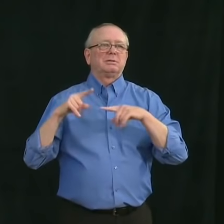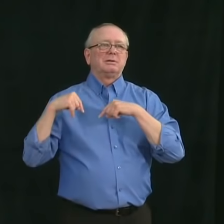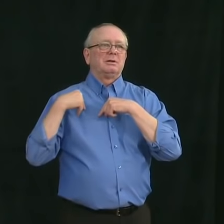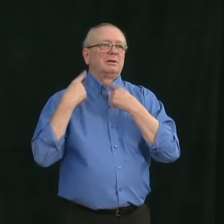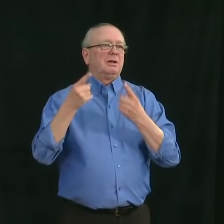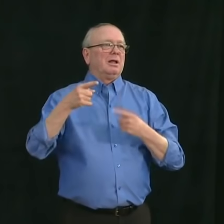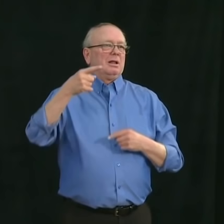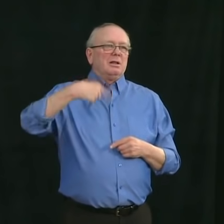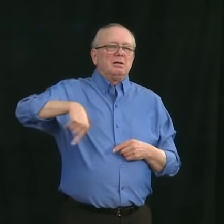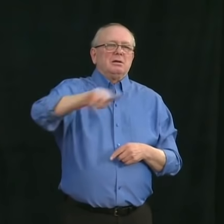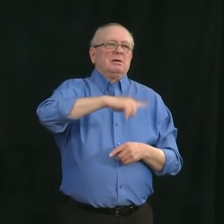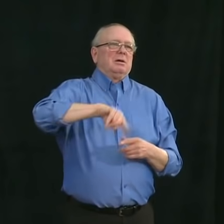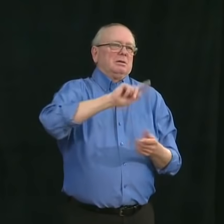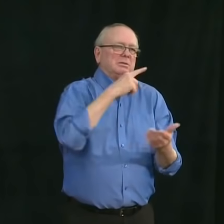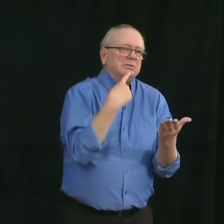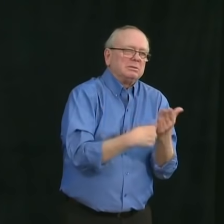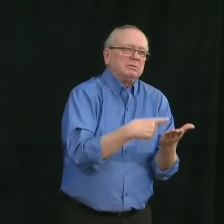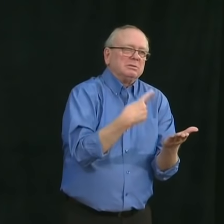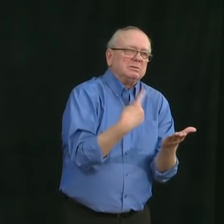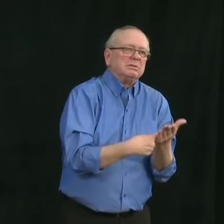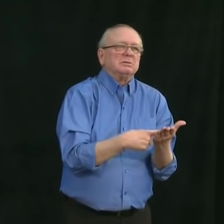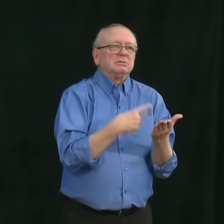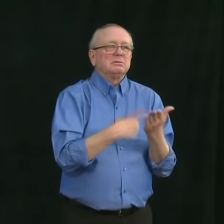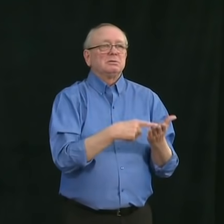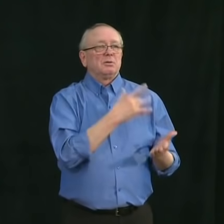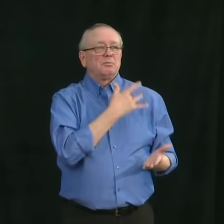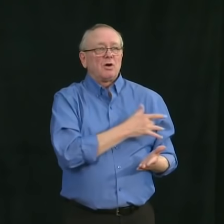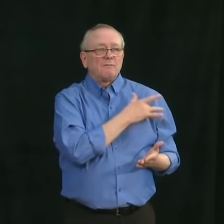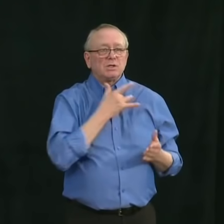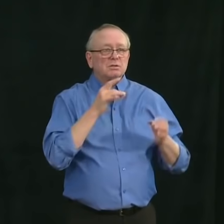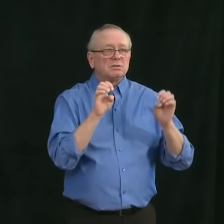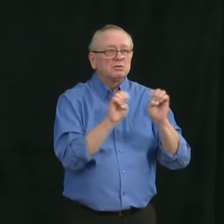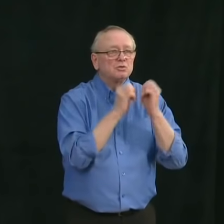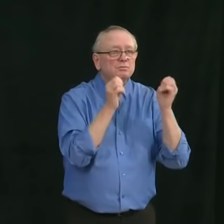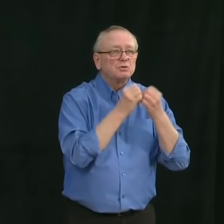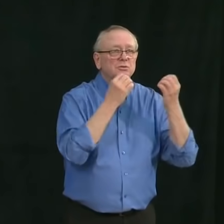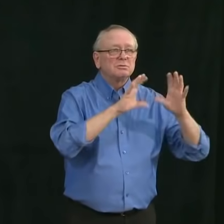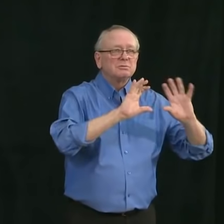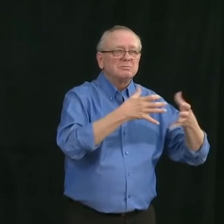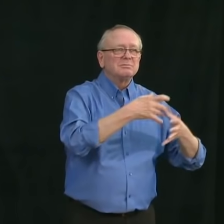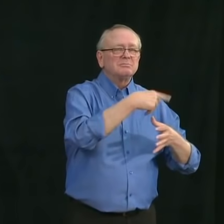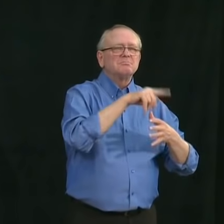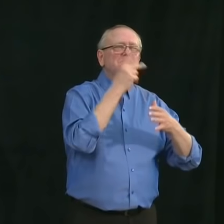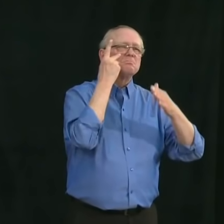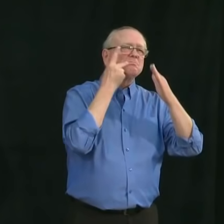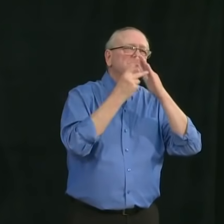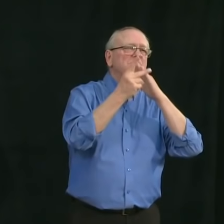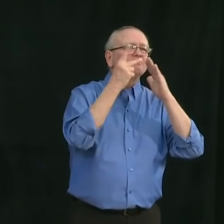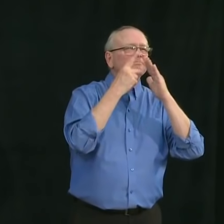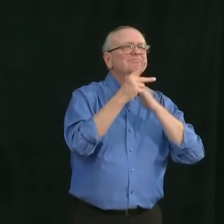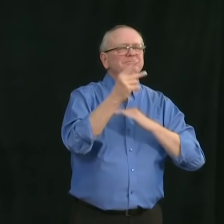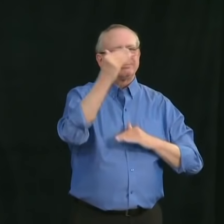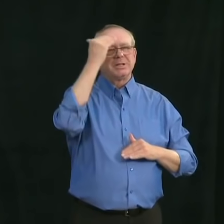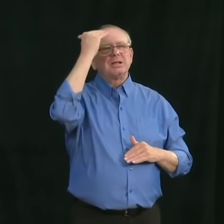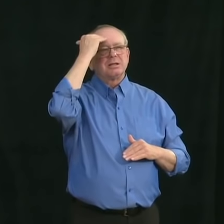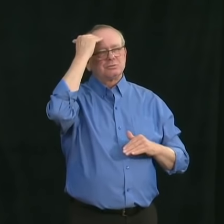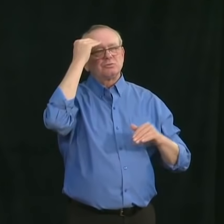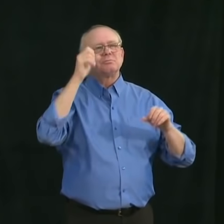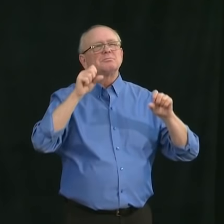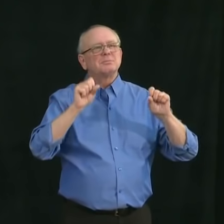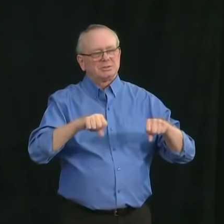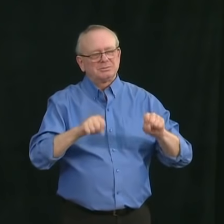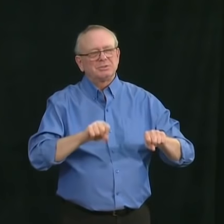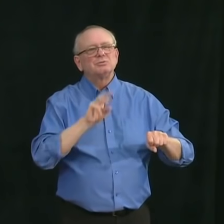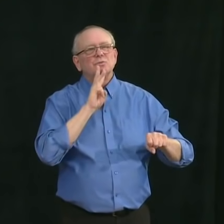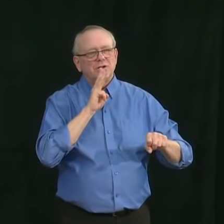across the province. We anticipated that we would need to deal with some evacuations, whether that be for floods or for fires, as this